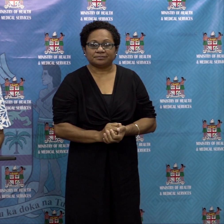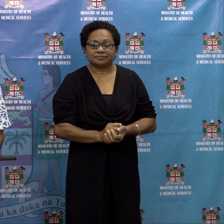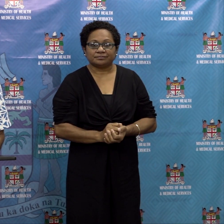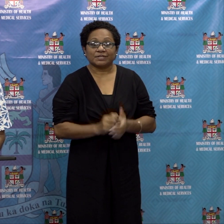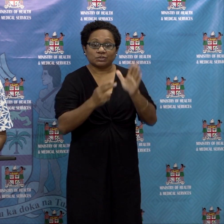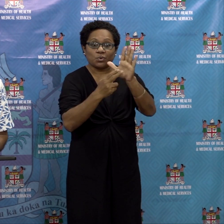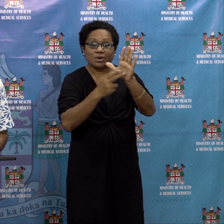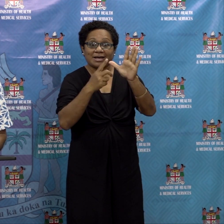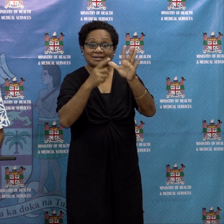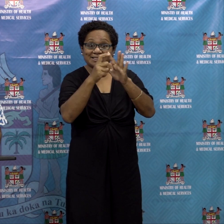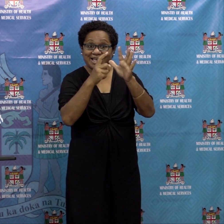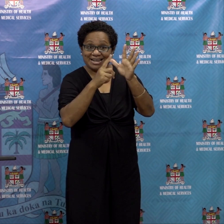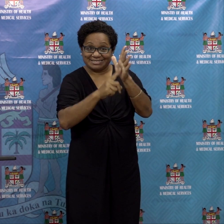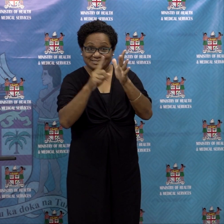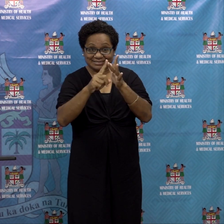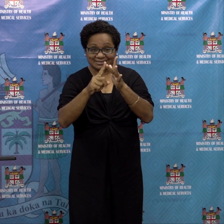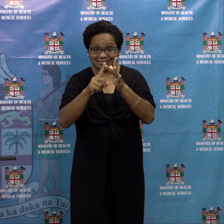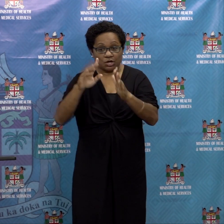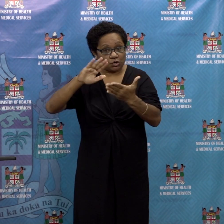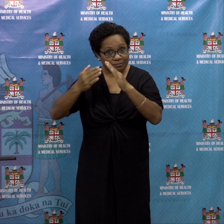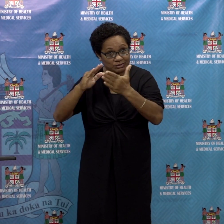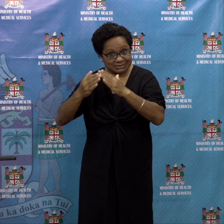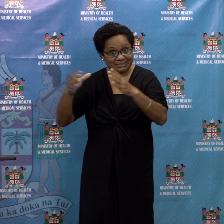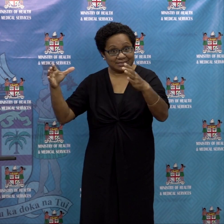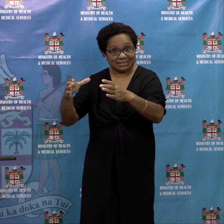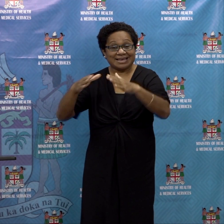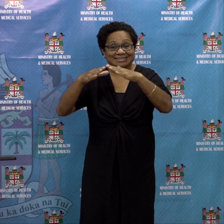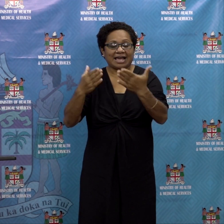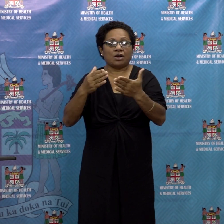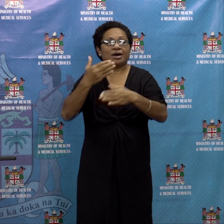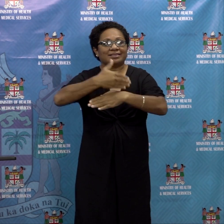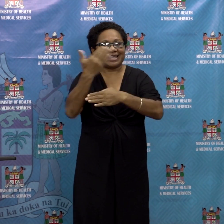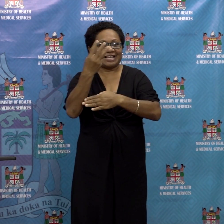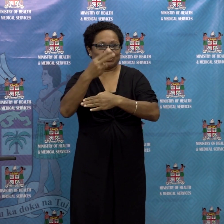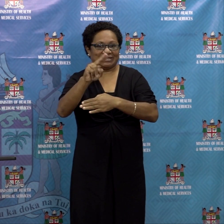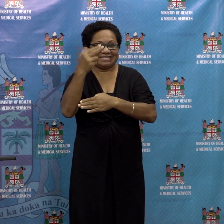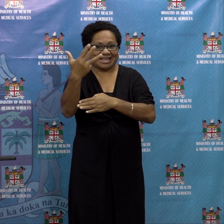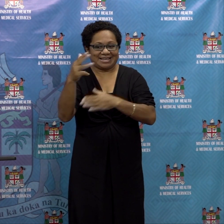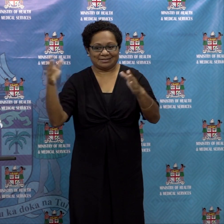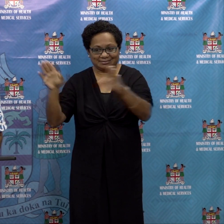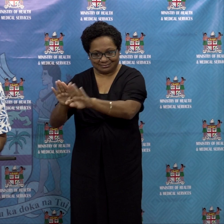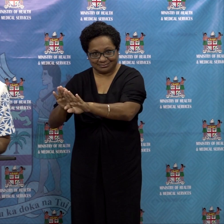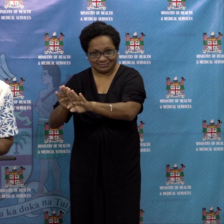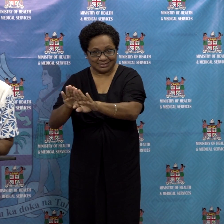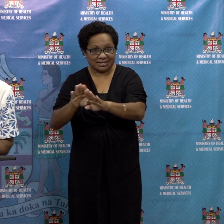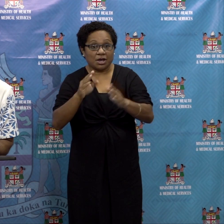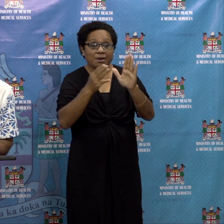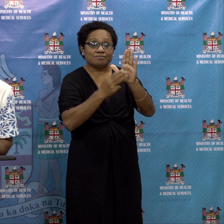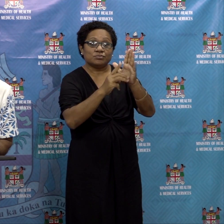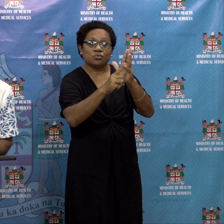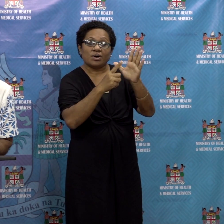The Nandali community is now on day 29 of lockdown, while Monikoso is on day 6.